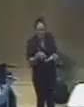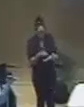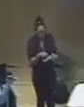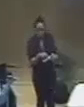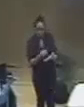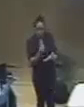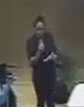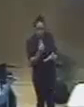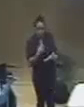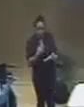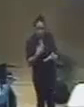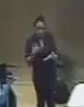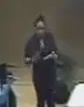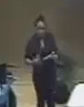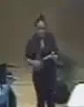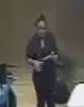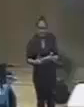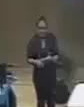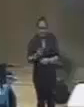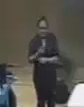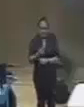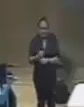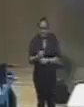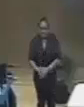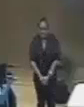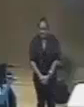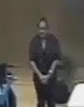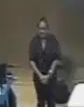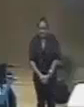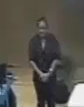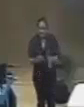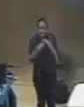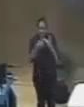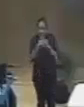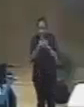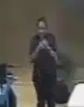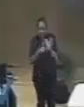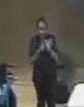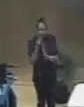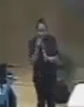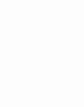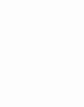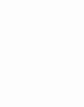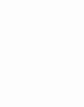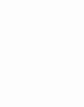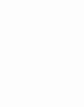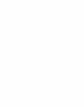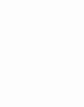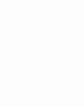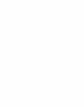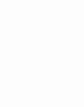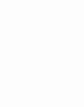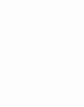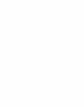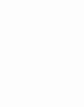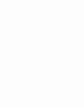It's really simple, actually. Surprisingly simple. And it's just the use of an app on the phone, on a mobile device, whether it be a Google Android phone or